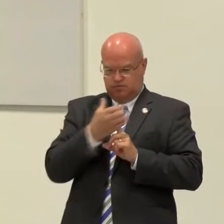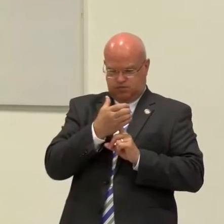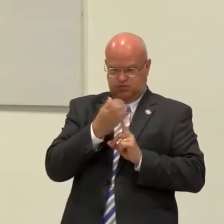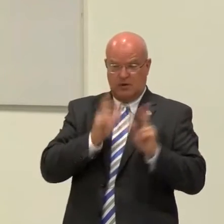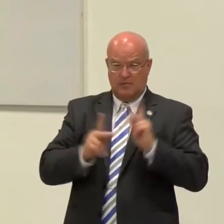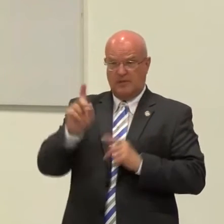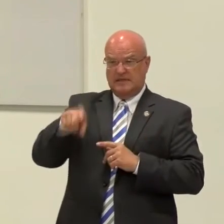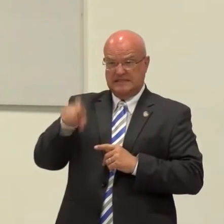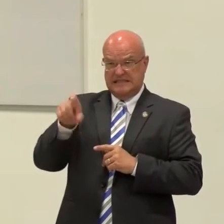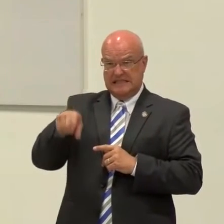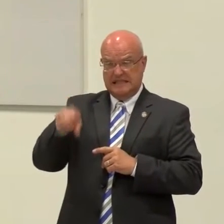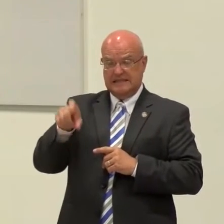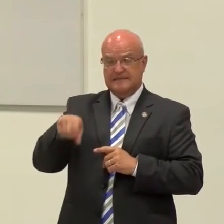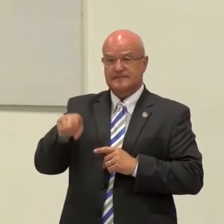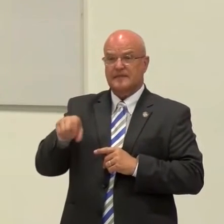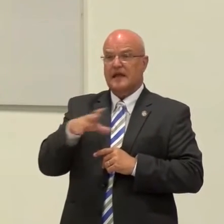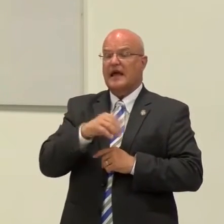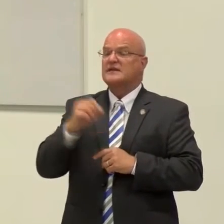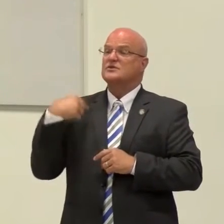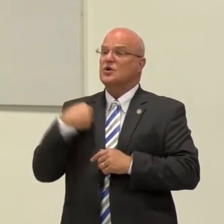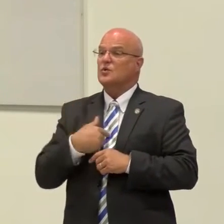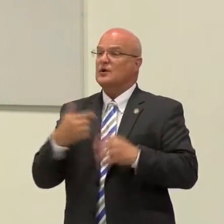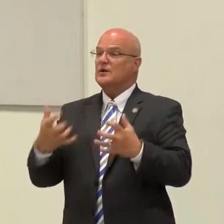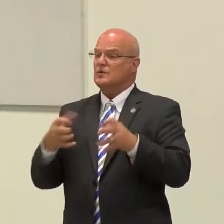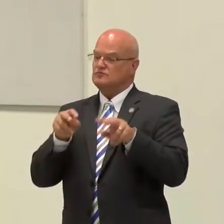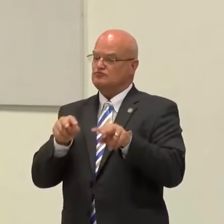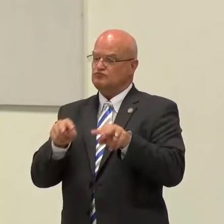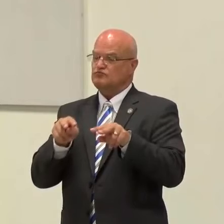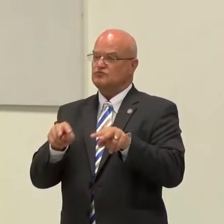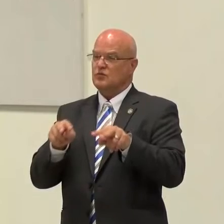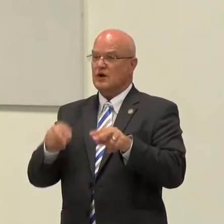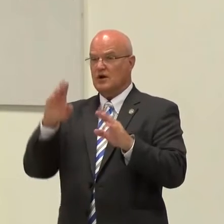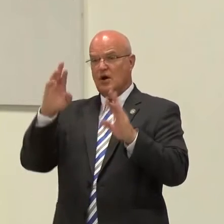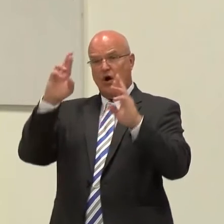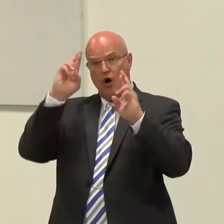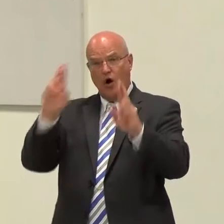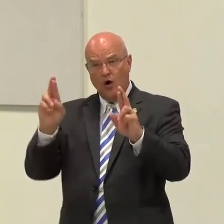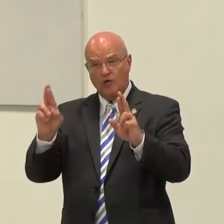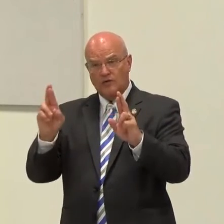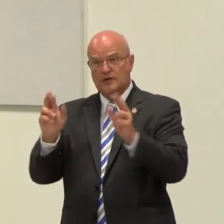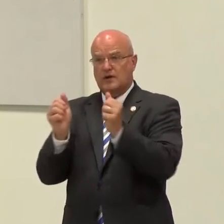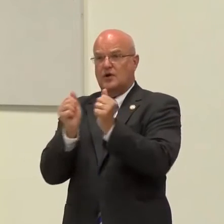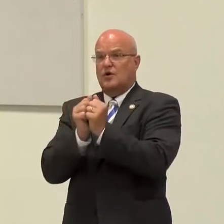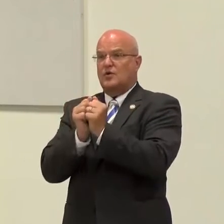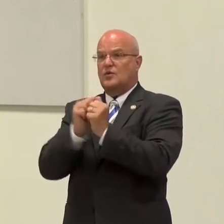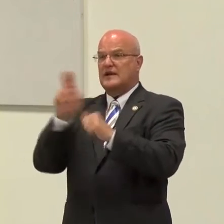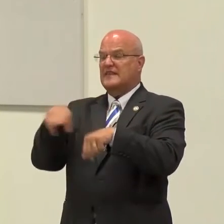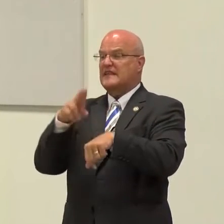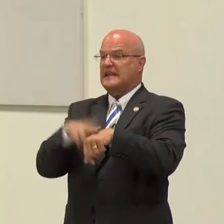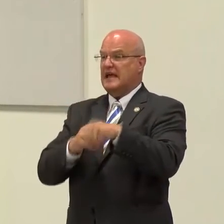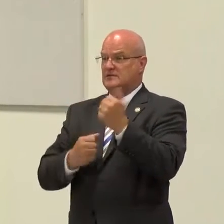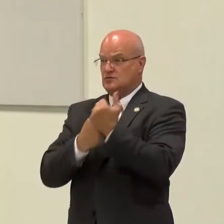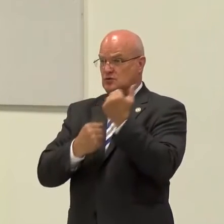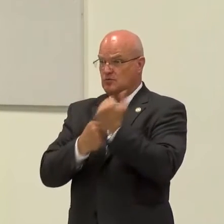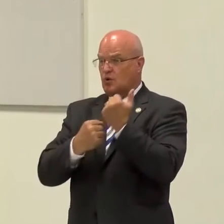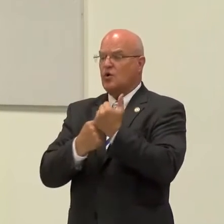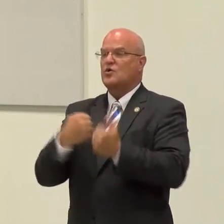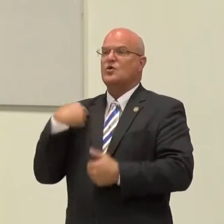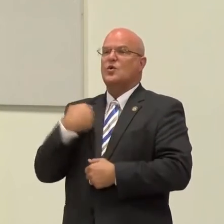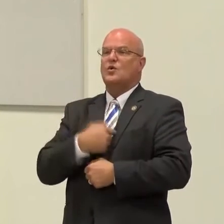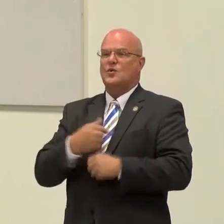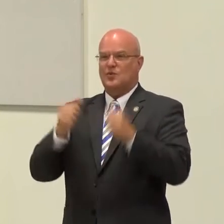people that need to be isolated. And so we want to watch that, and hopefully with national support we